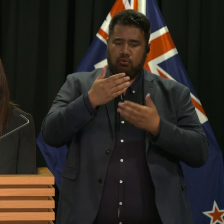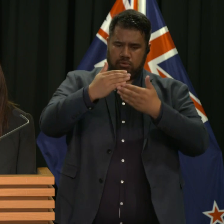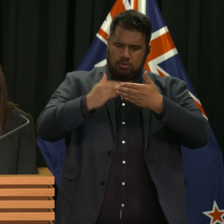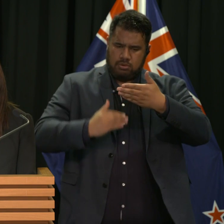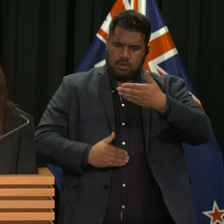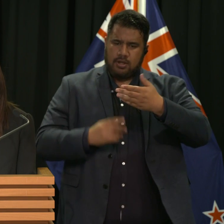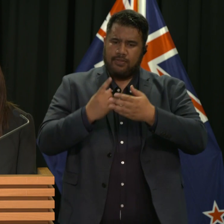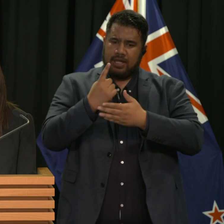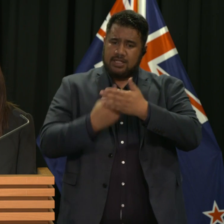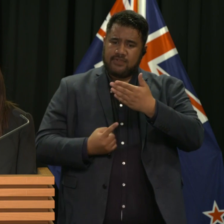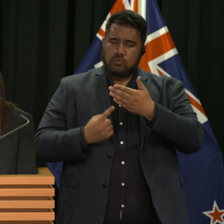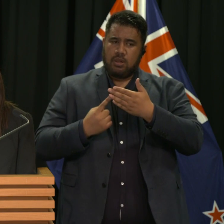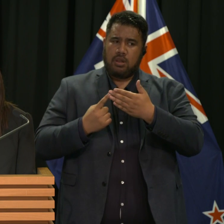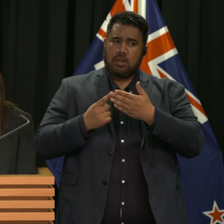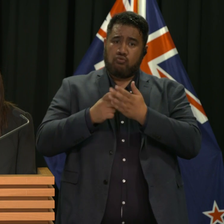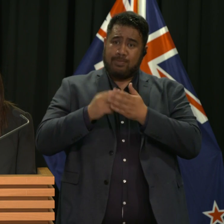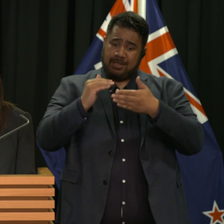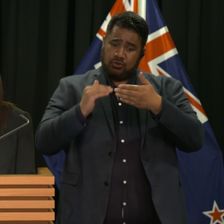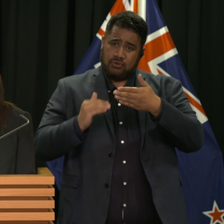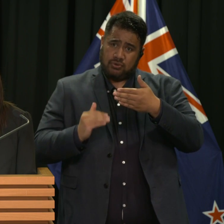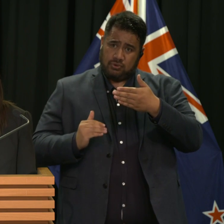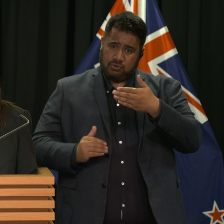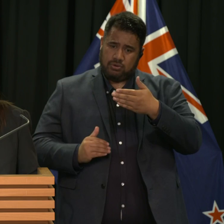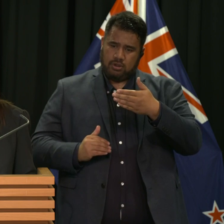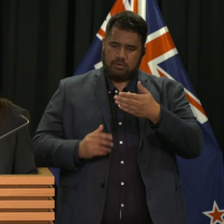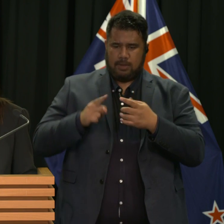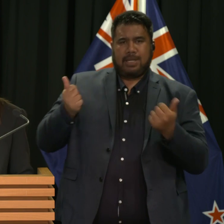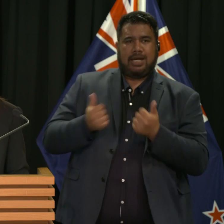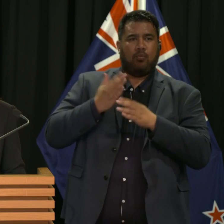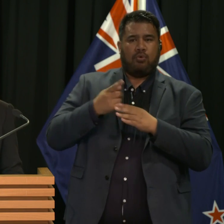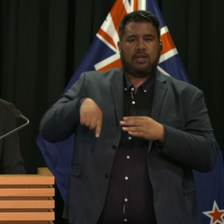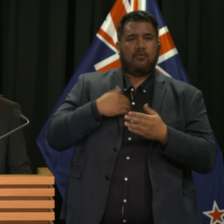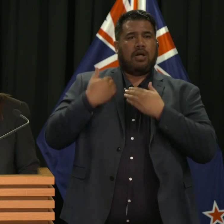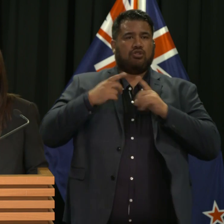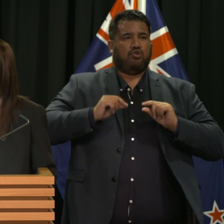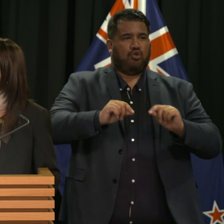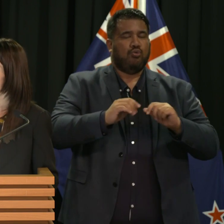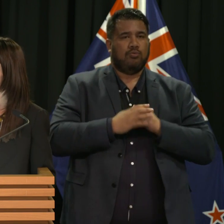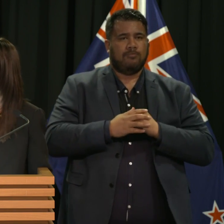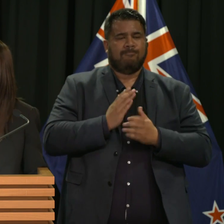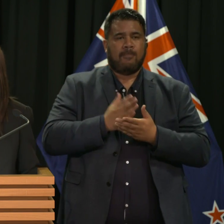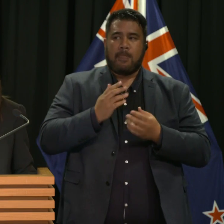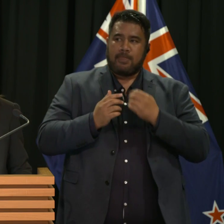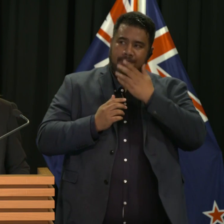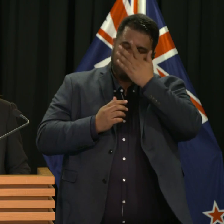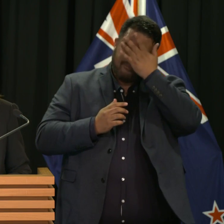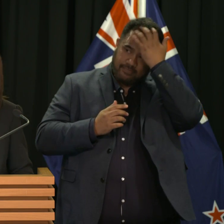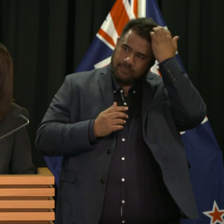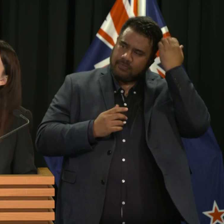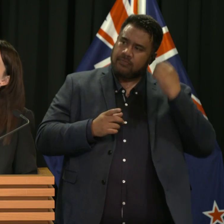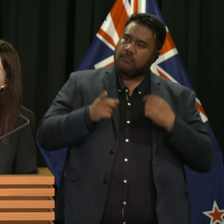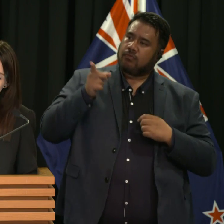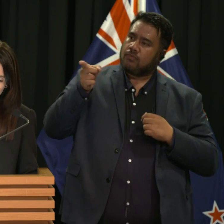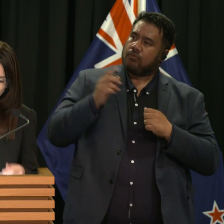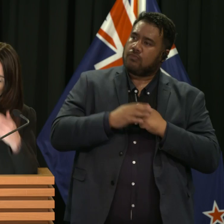individual recommendations, there are a large number of work that will continue as a result of the tax working group. Have New Zealand indicated any tax changes they would accept?